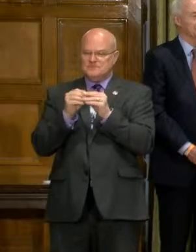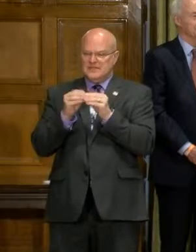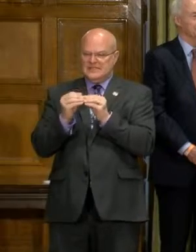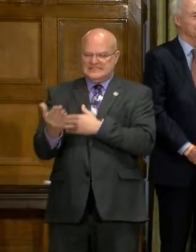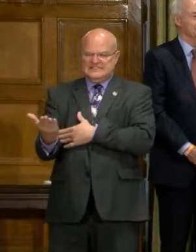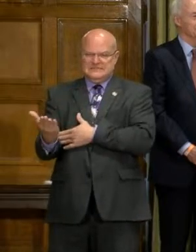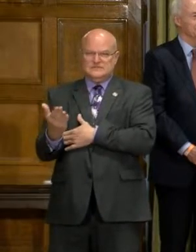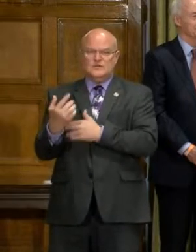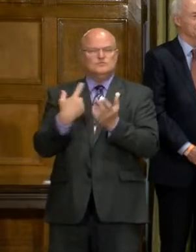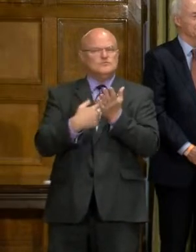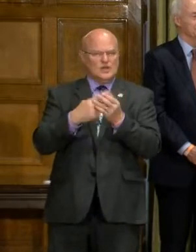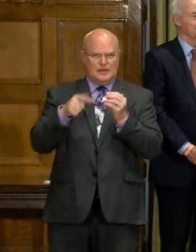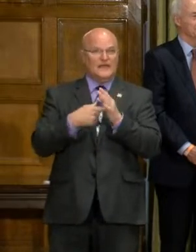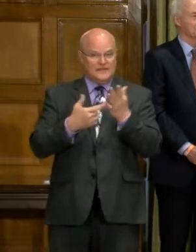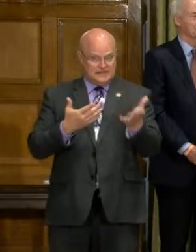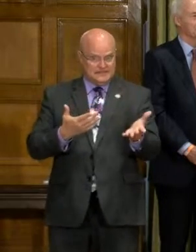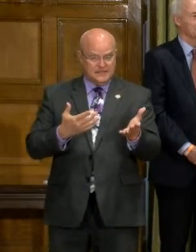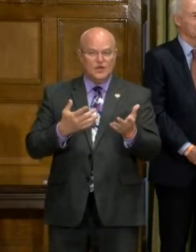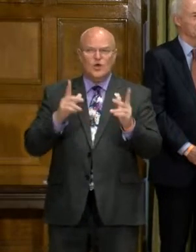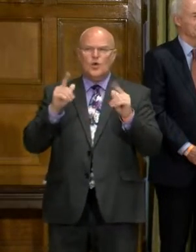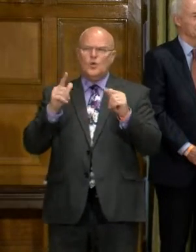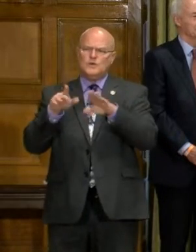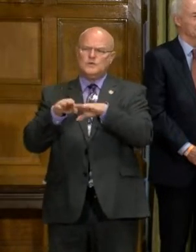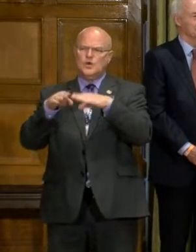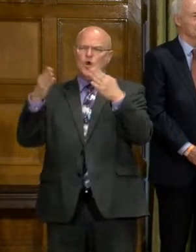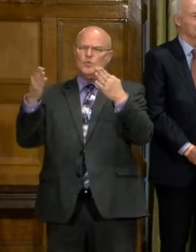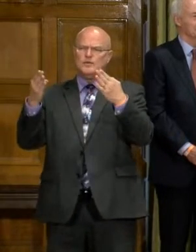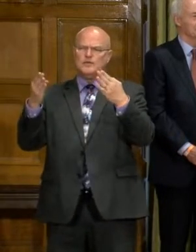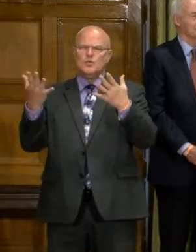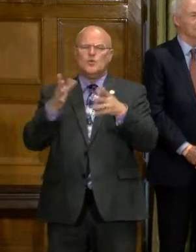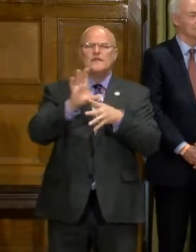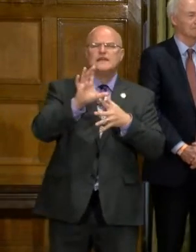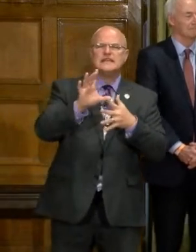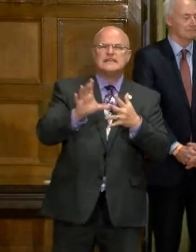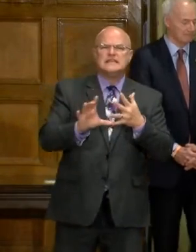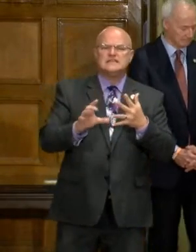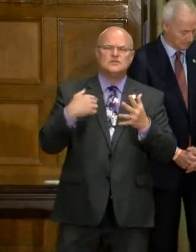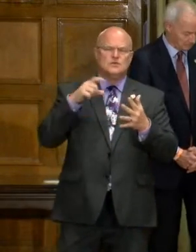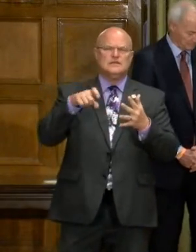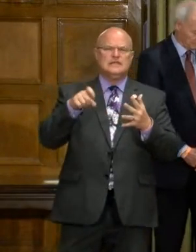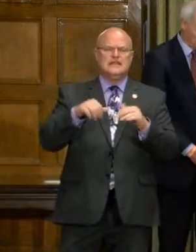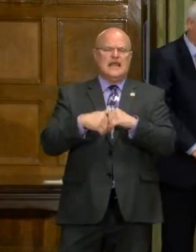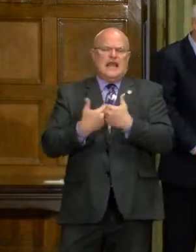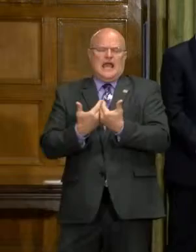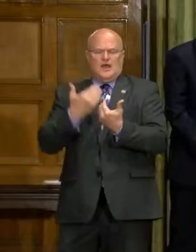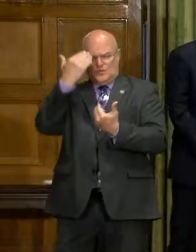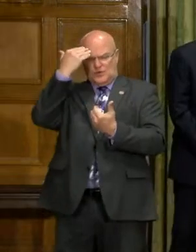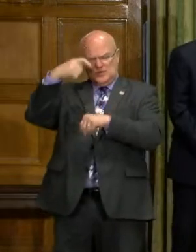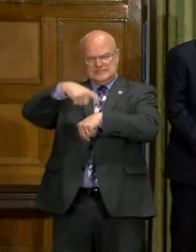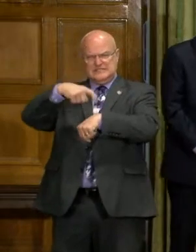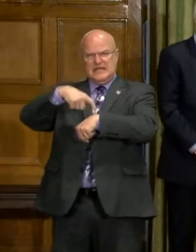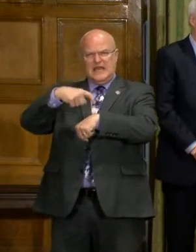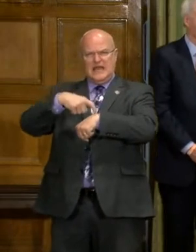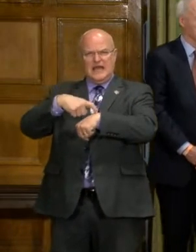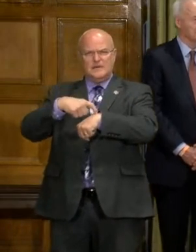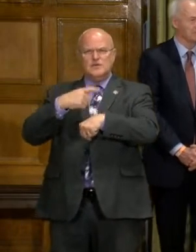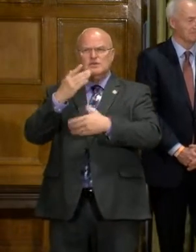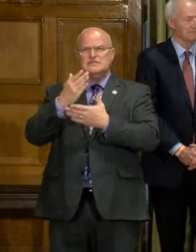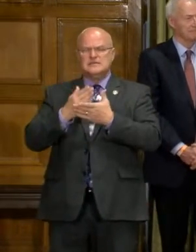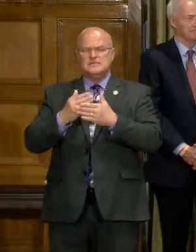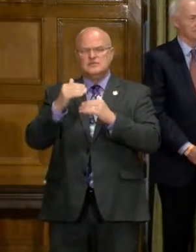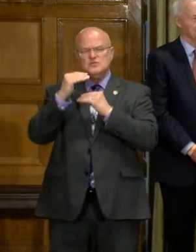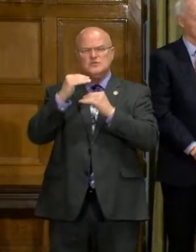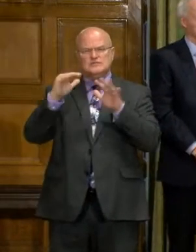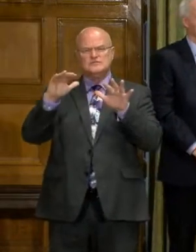today where we talked about this question about when do we open up, what are the conditions that we would need, and how would we know it's time to relax some of